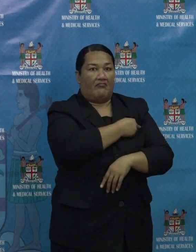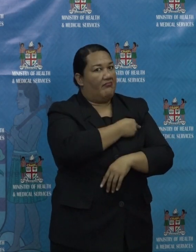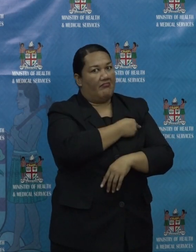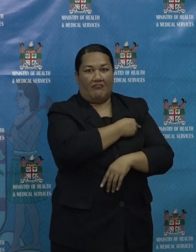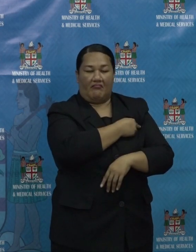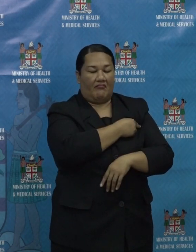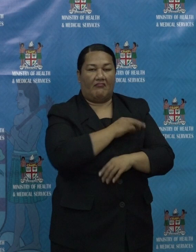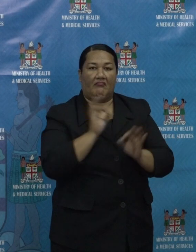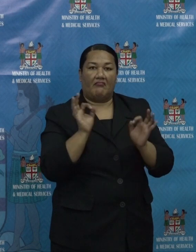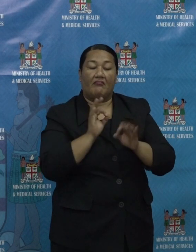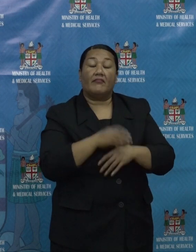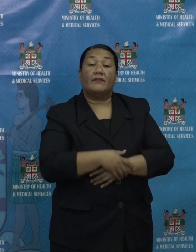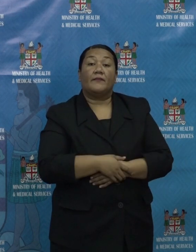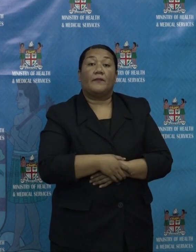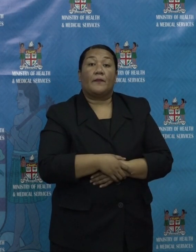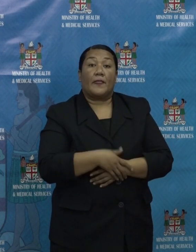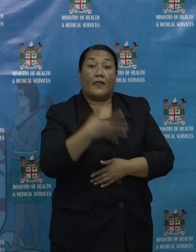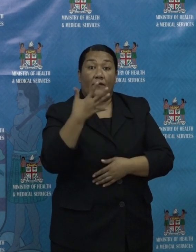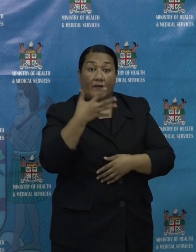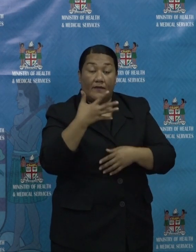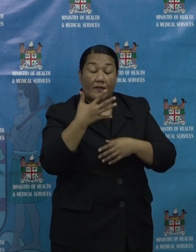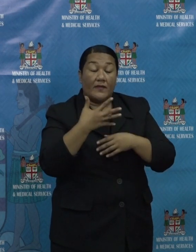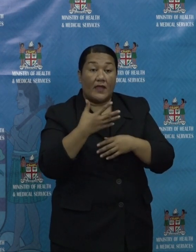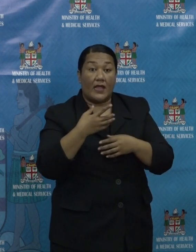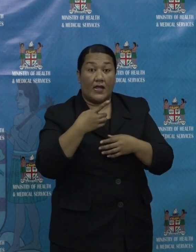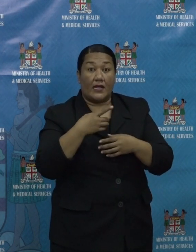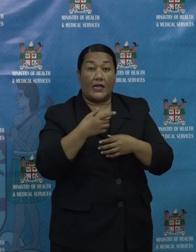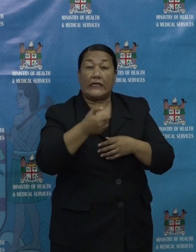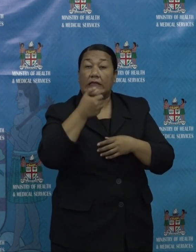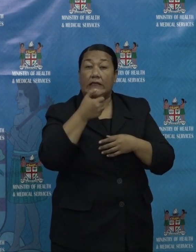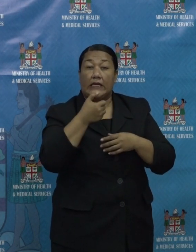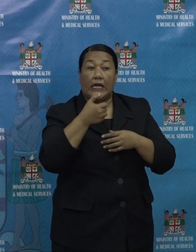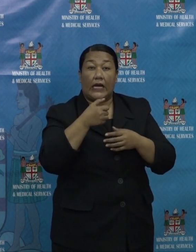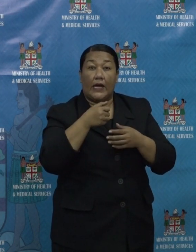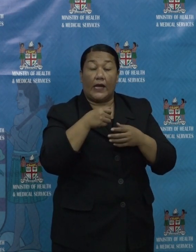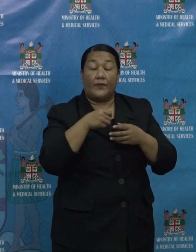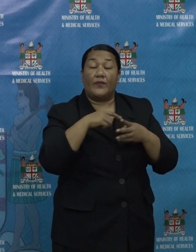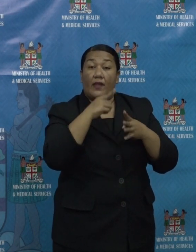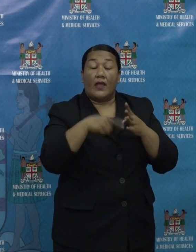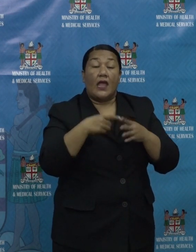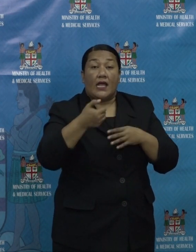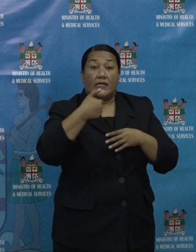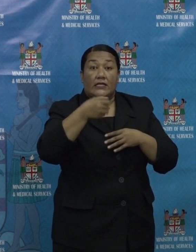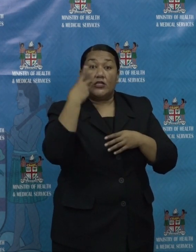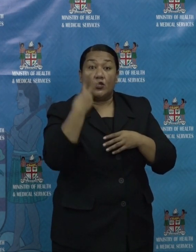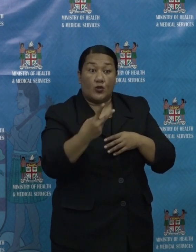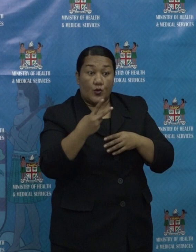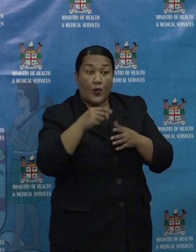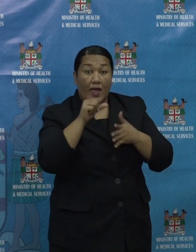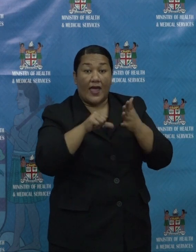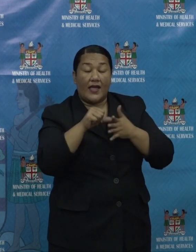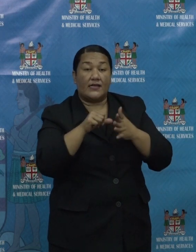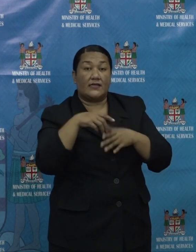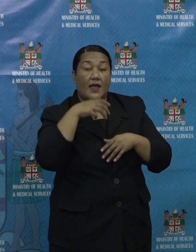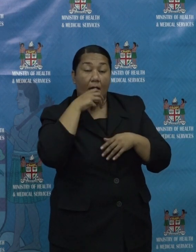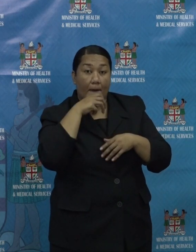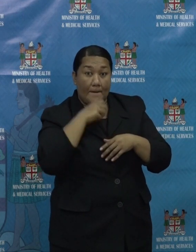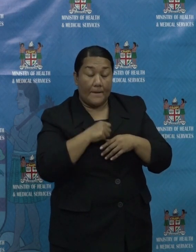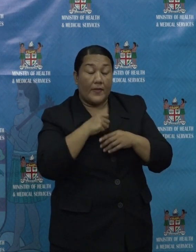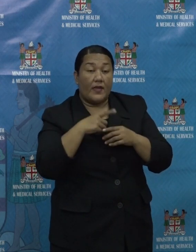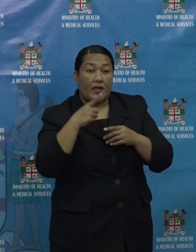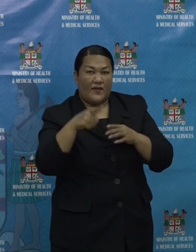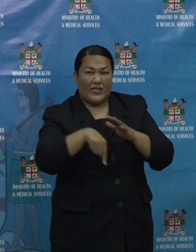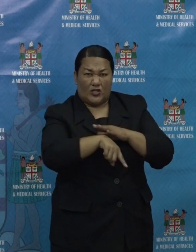fifth COVID-19 death to report is a 62-year-old man from Suva who died at home on the 24th of July. He was not